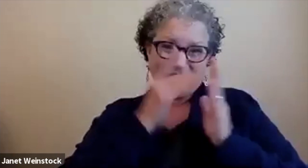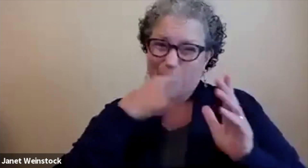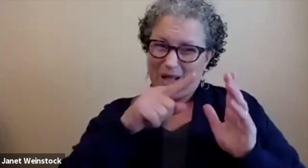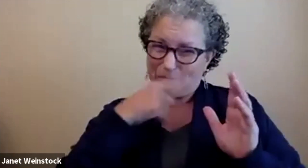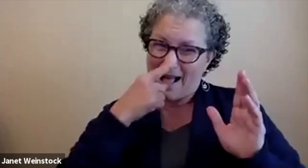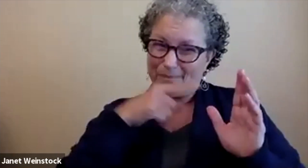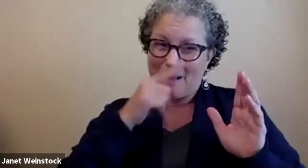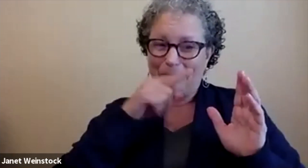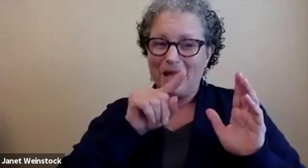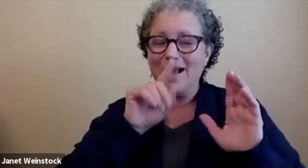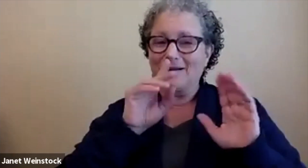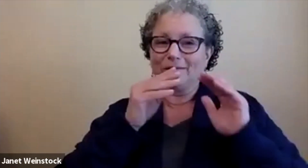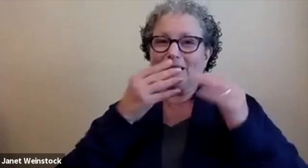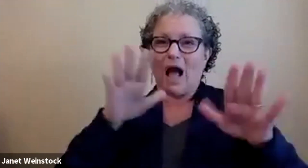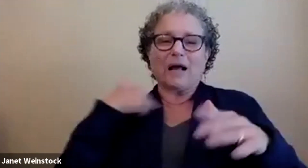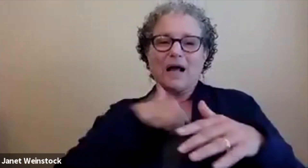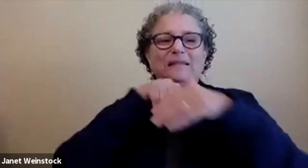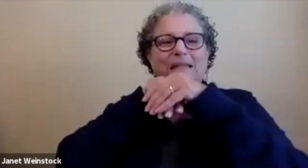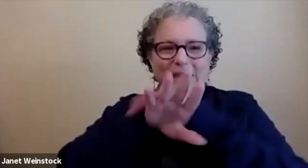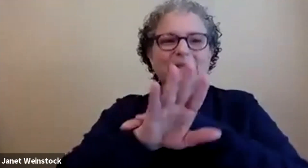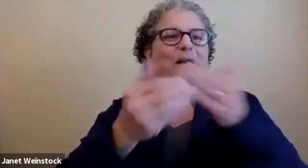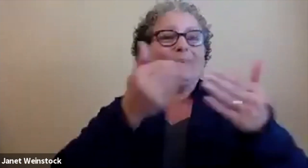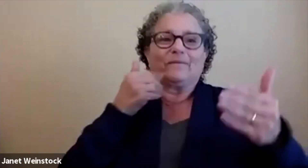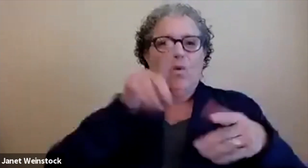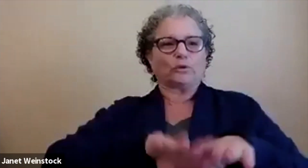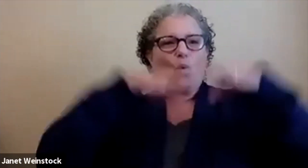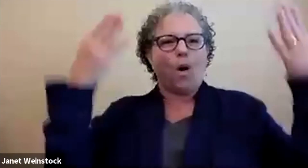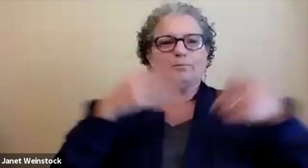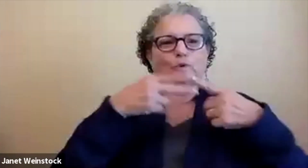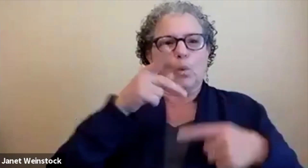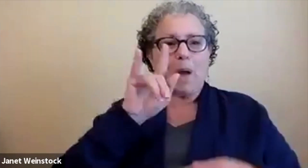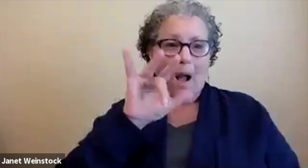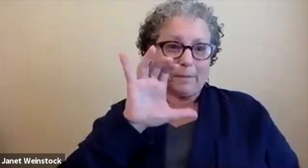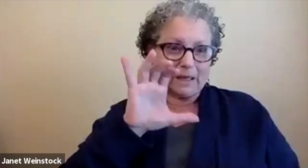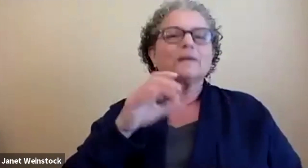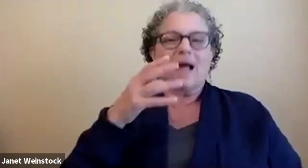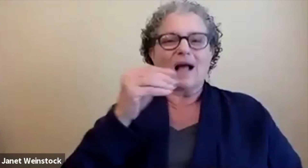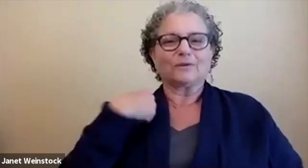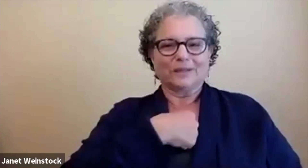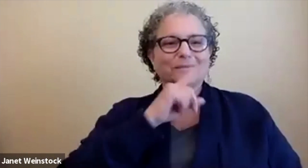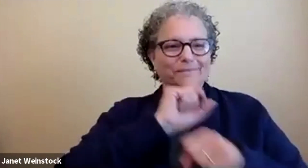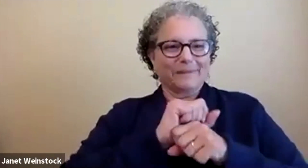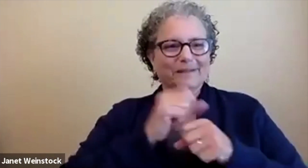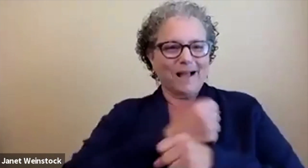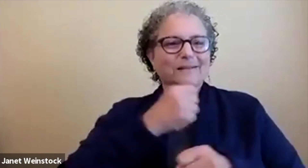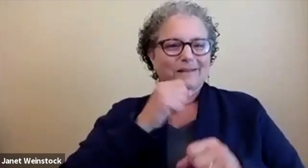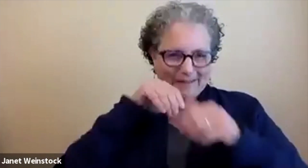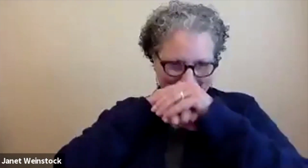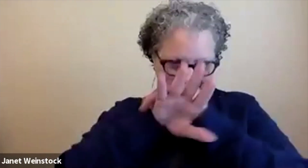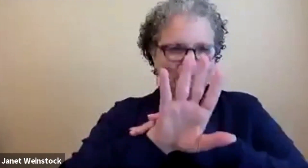that, so we asked if we could perhaps have a chance to get in before it was open to the public. And so sure enough, we were